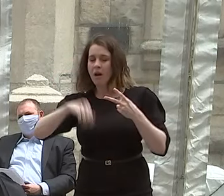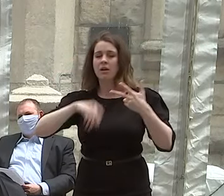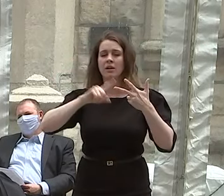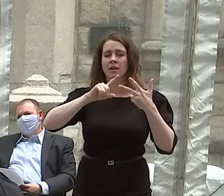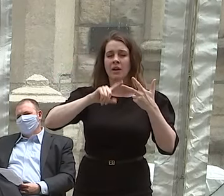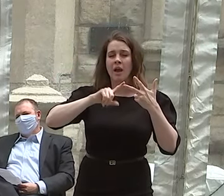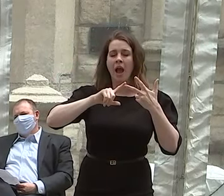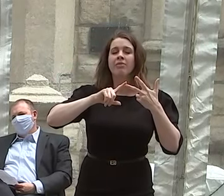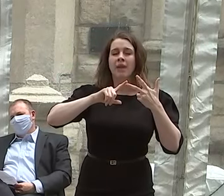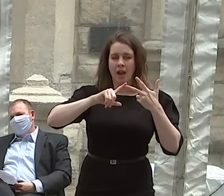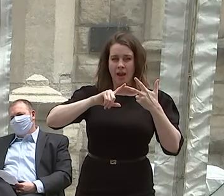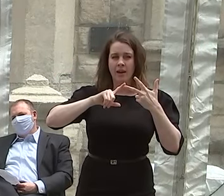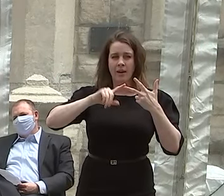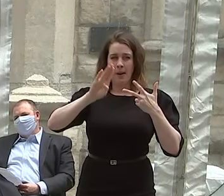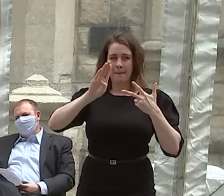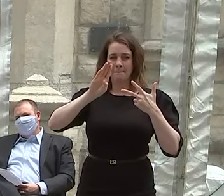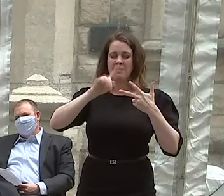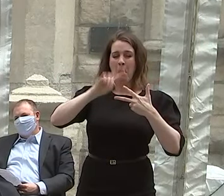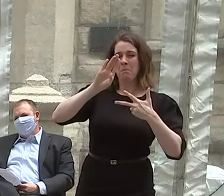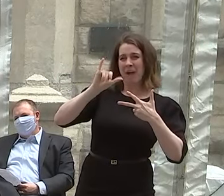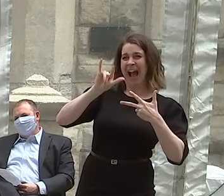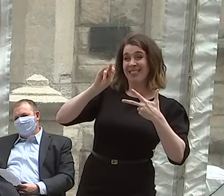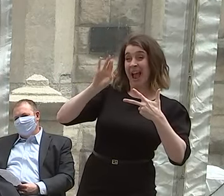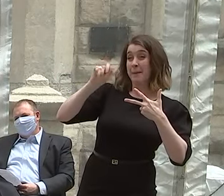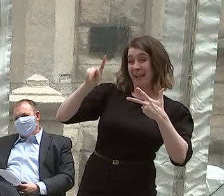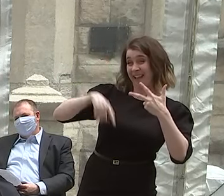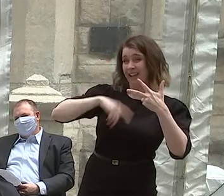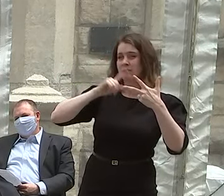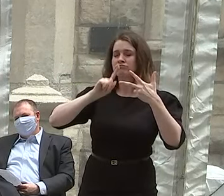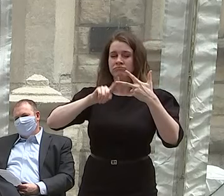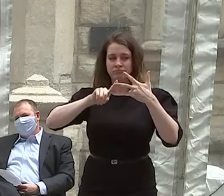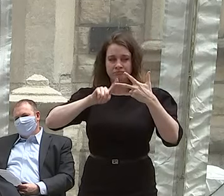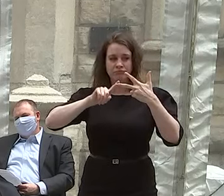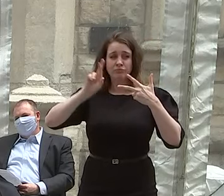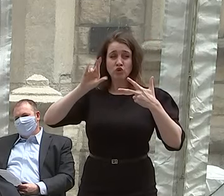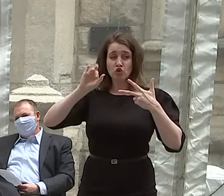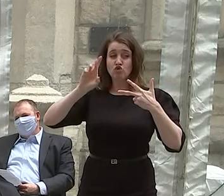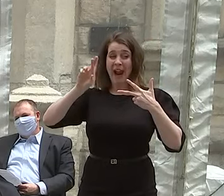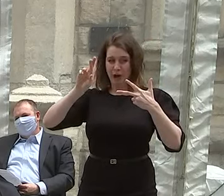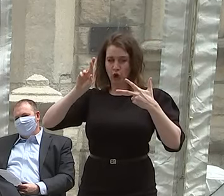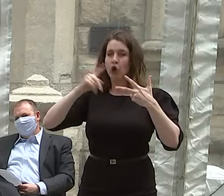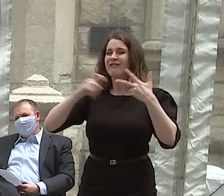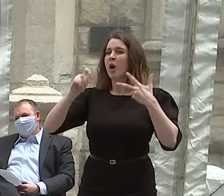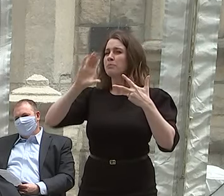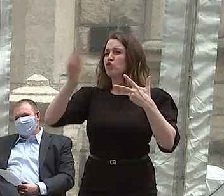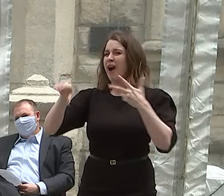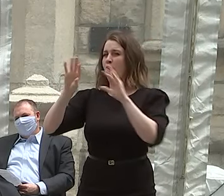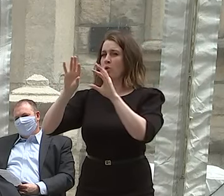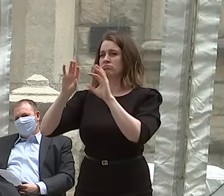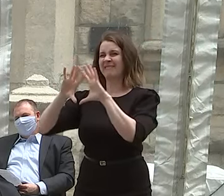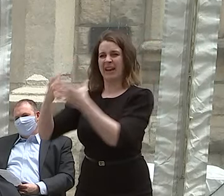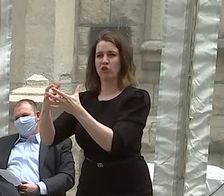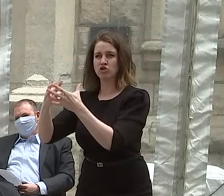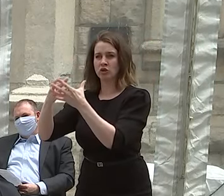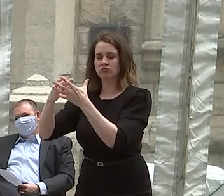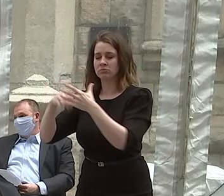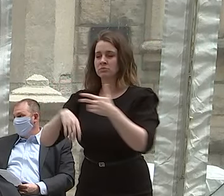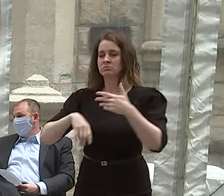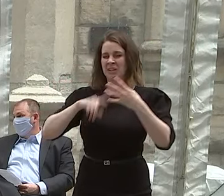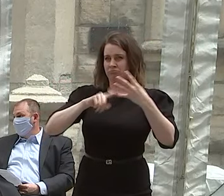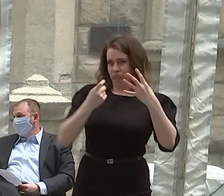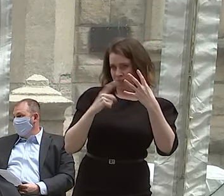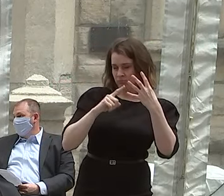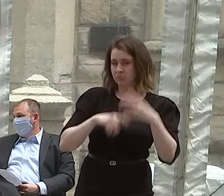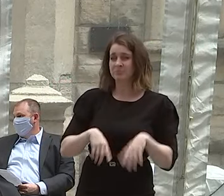Chicago Federation of Labor, and Jenny Scanlon of UL. Second, mental and emotional